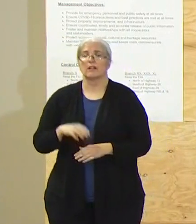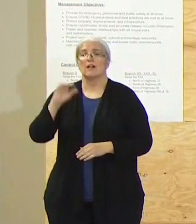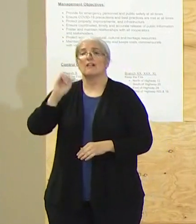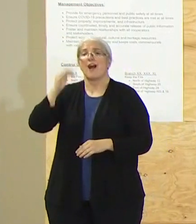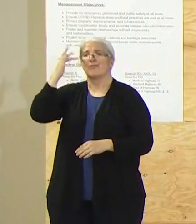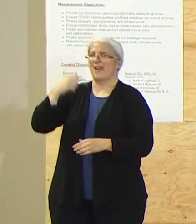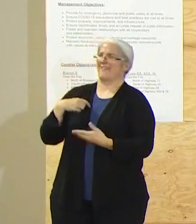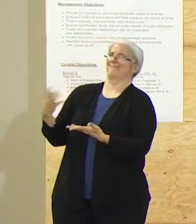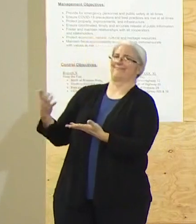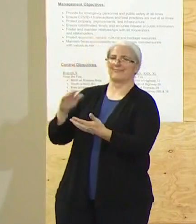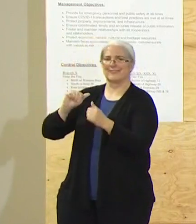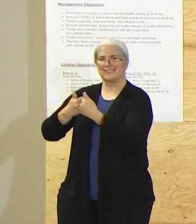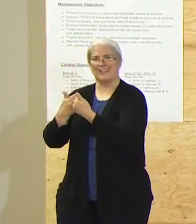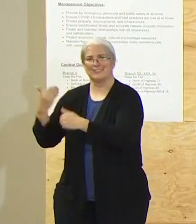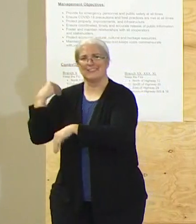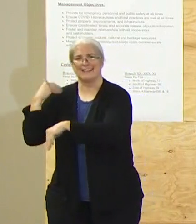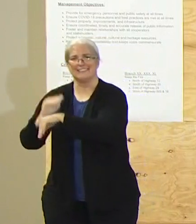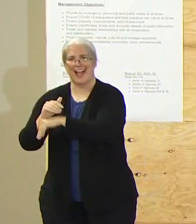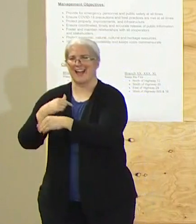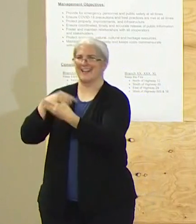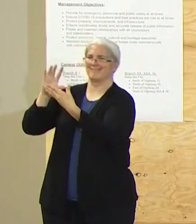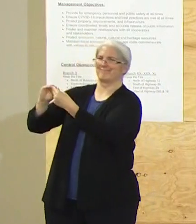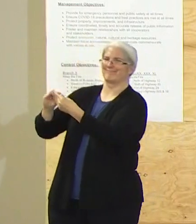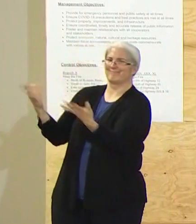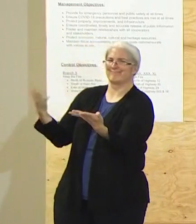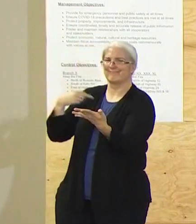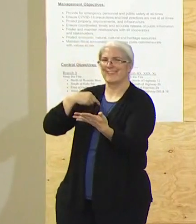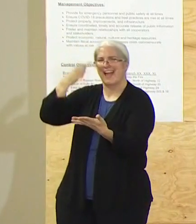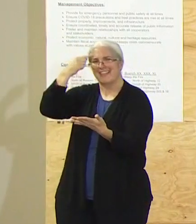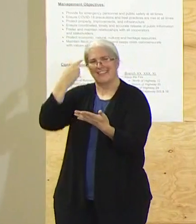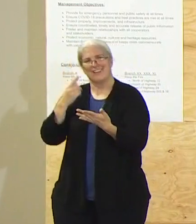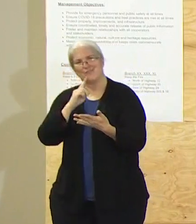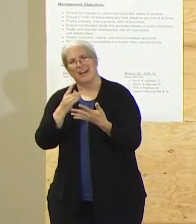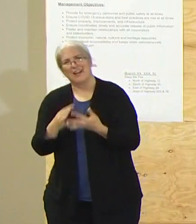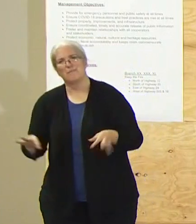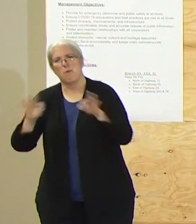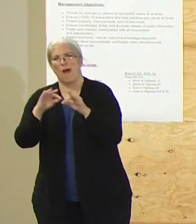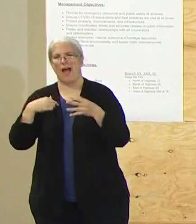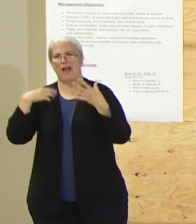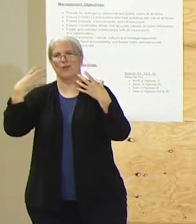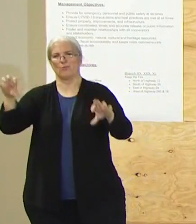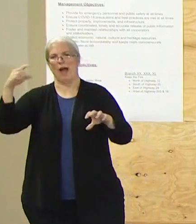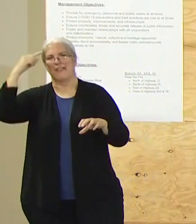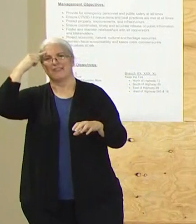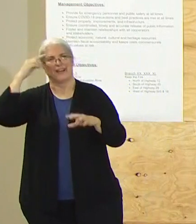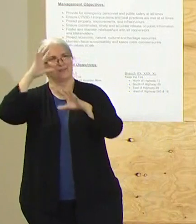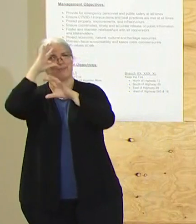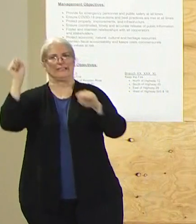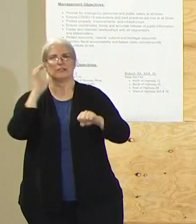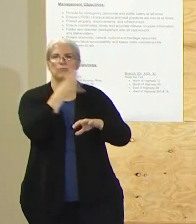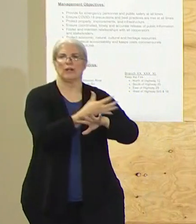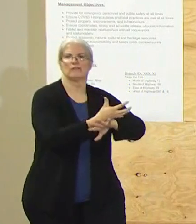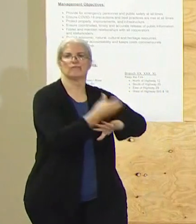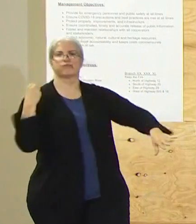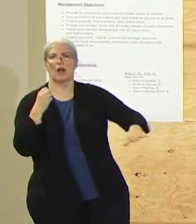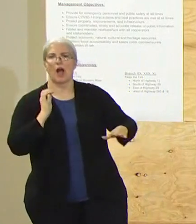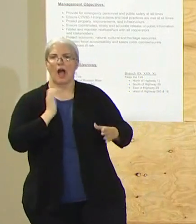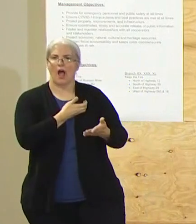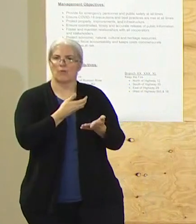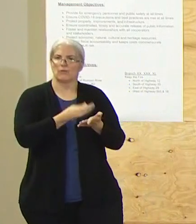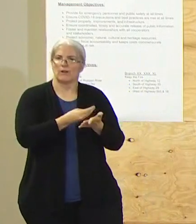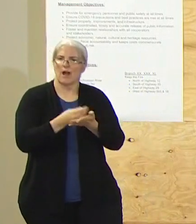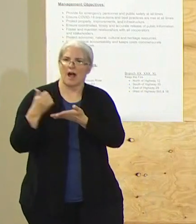people strewn with some anxiety that somehow the president may pull funding in terms of our suppression support and support of our heroes and